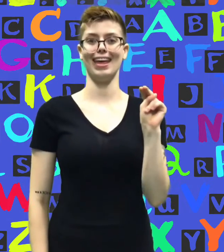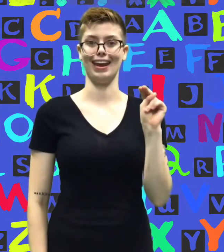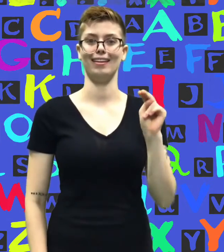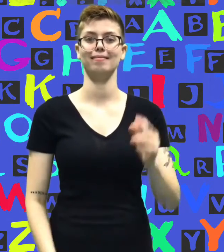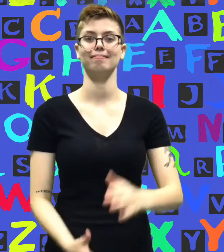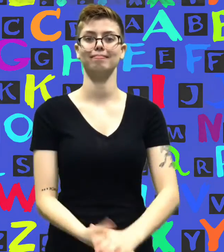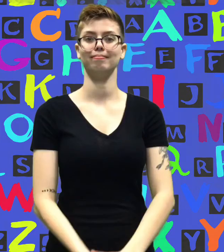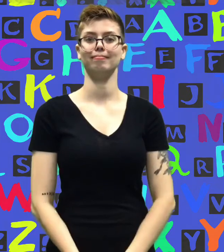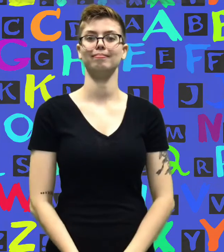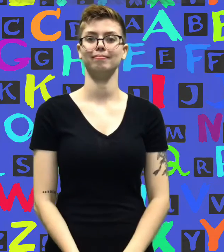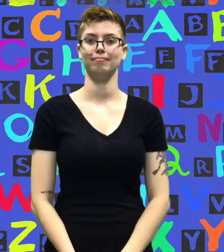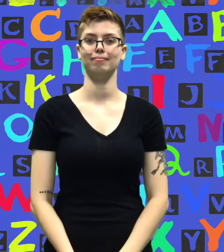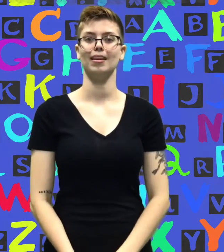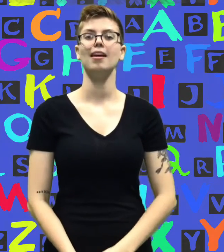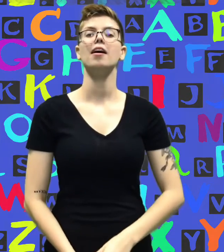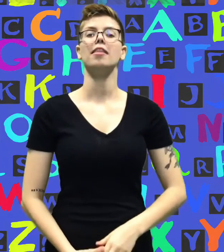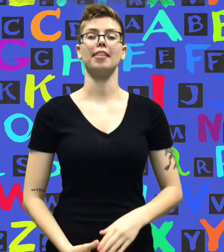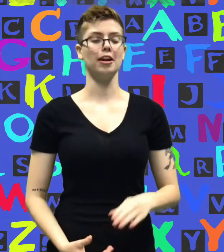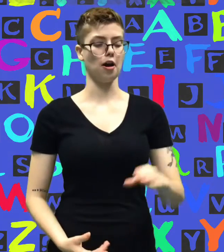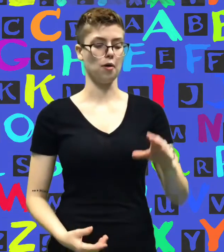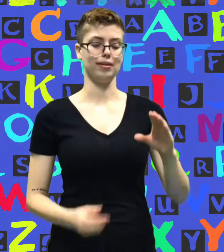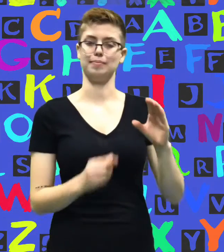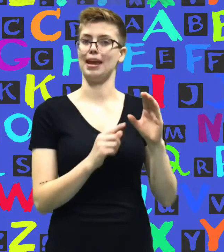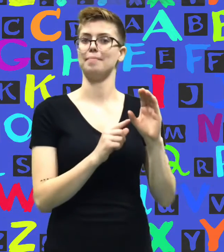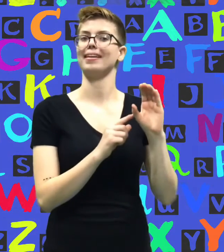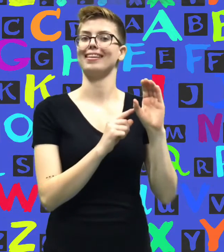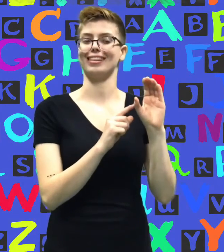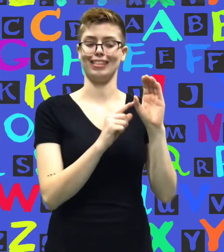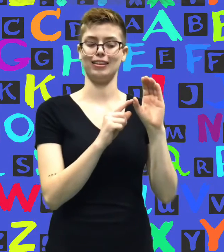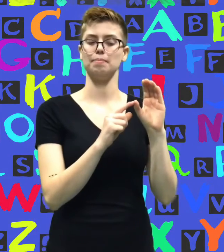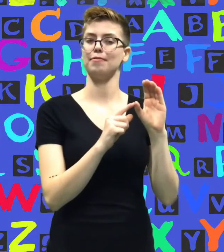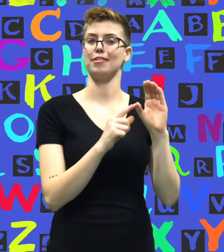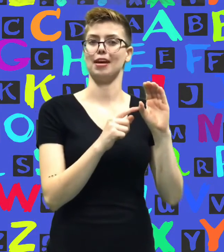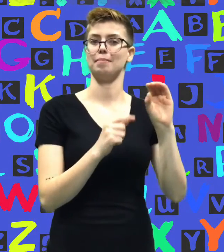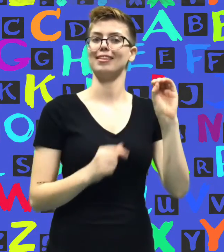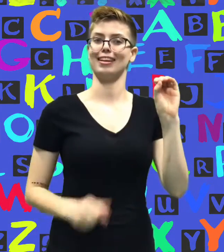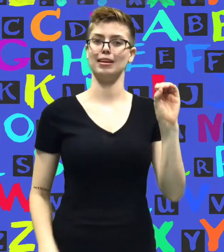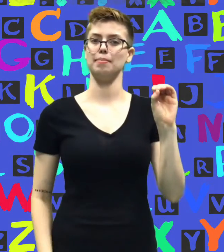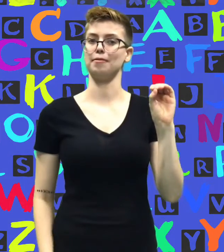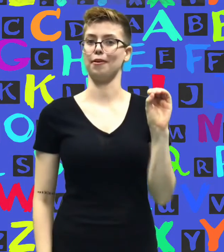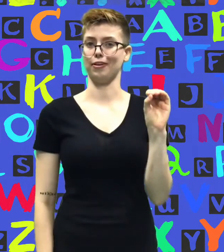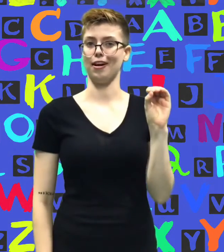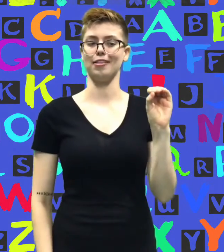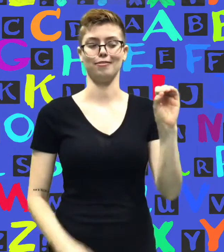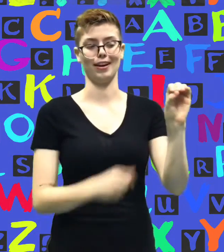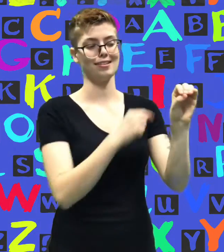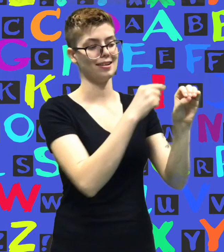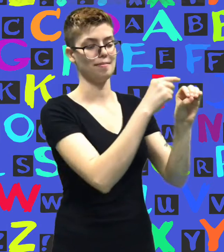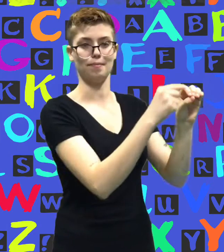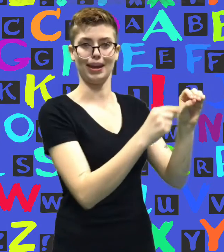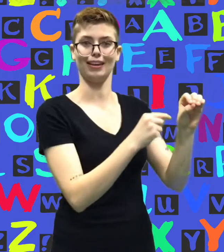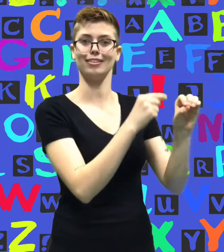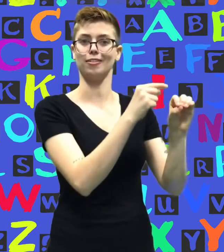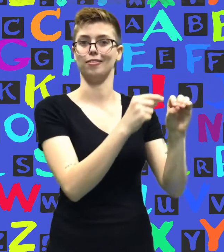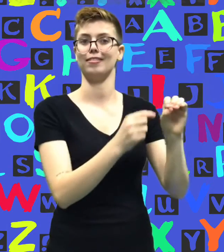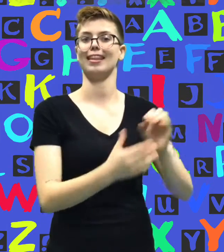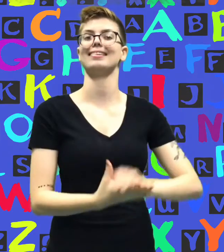N. The letter O is made by touching the tip of your thumb to the tip of all your other fingers, making a circle. That's the